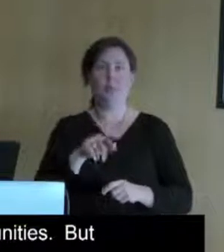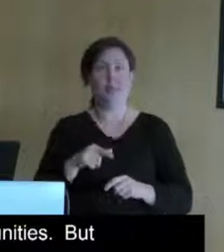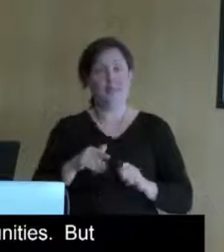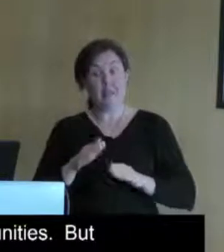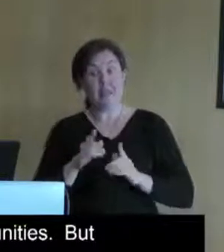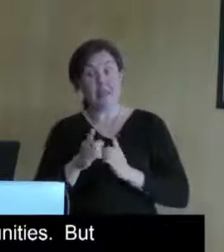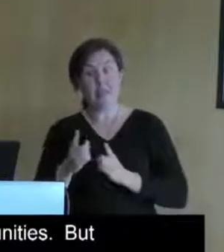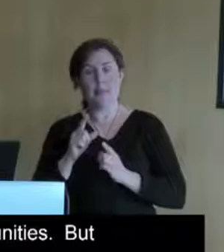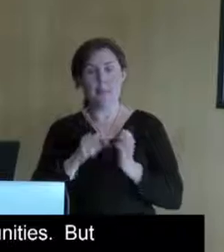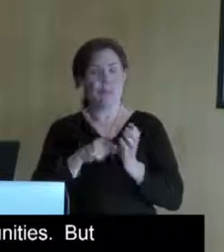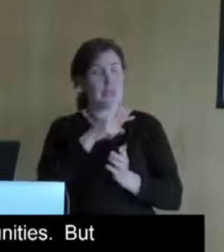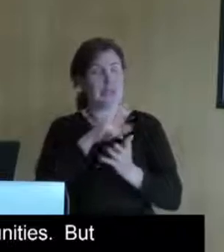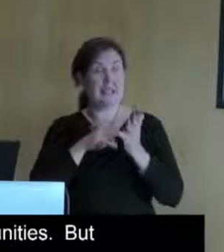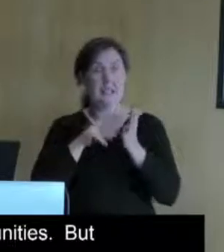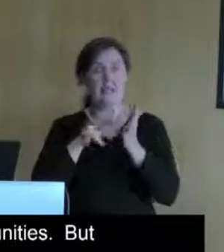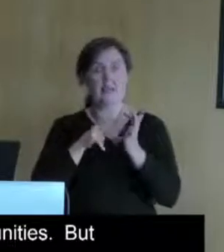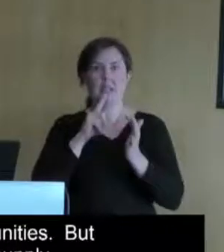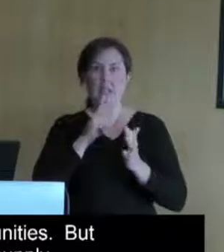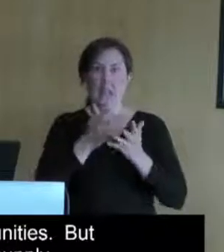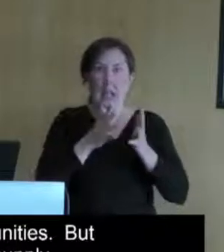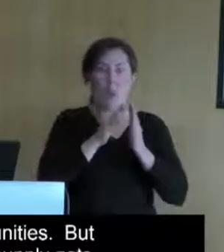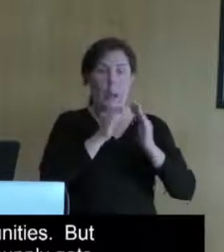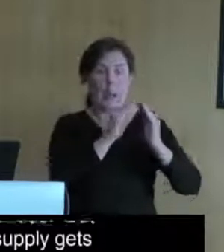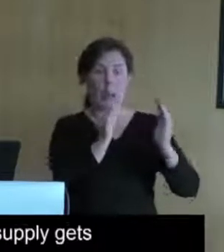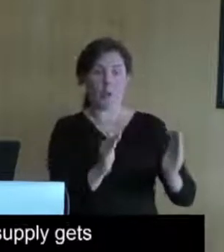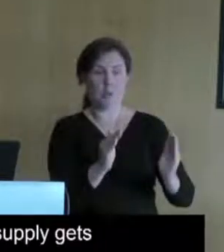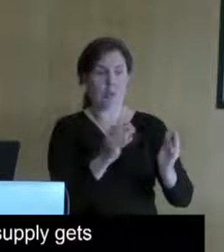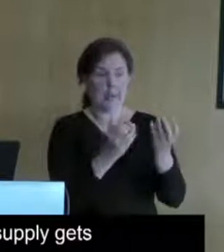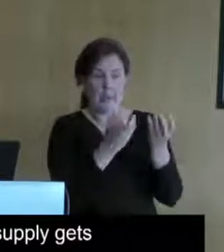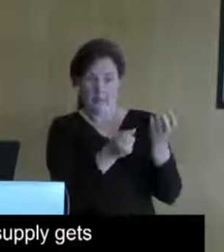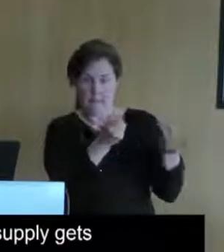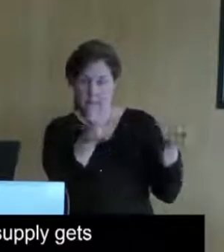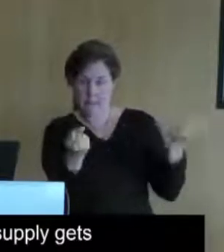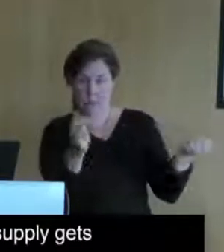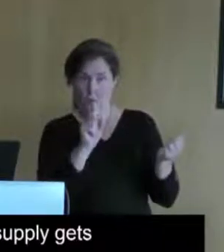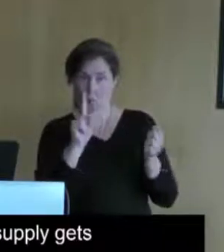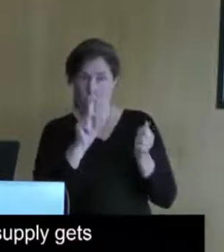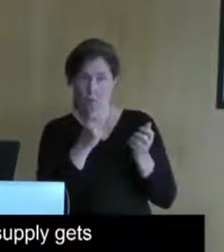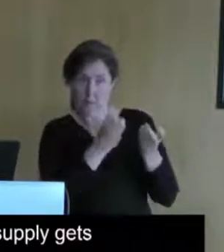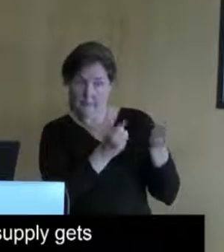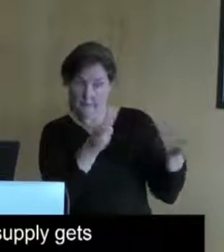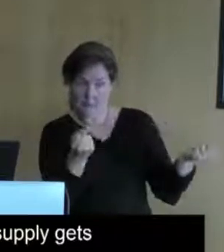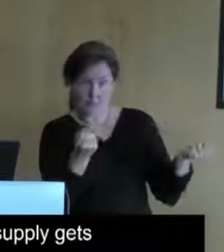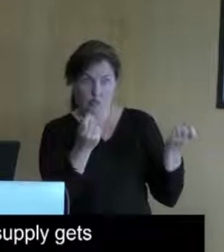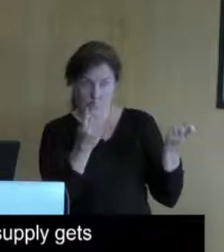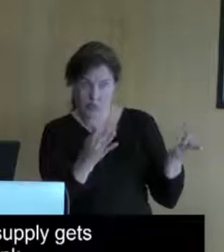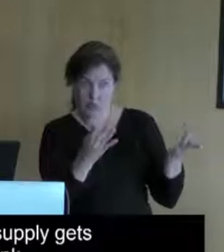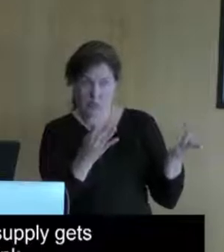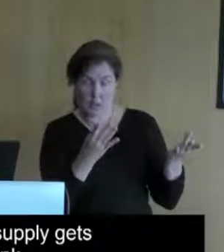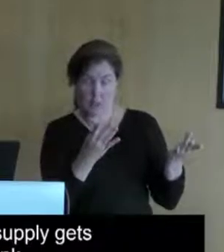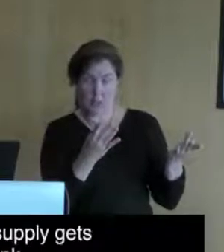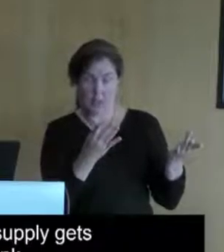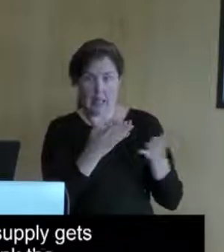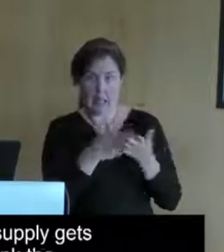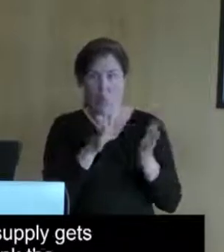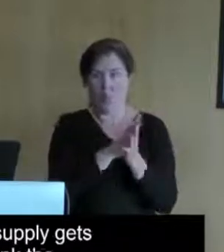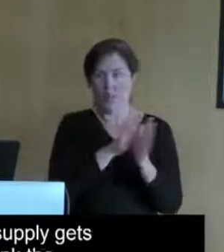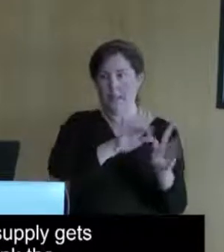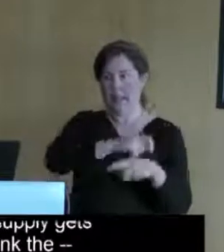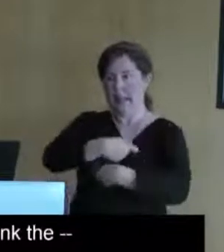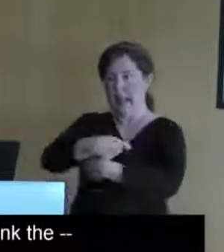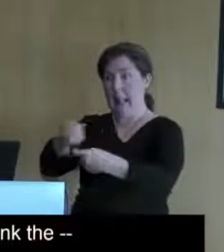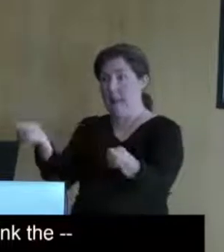priority list would double. So it's a fantastic thing for people to get the opportunities, but